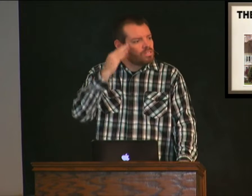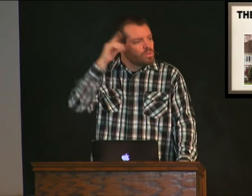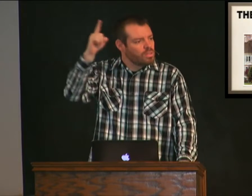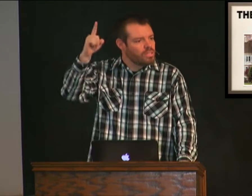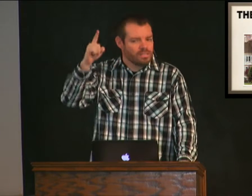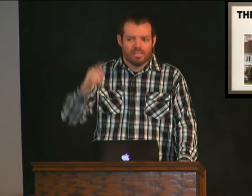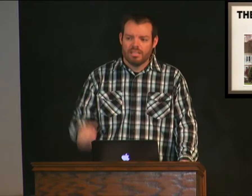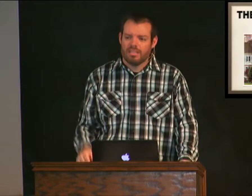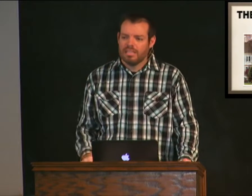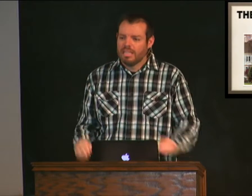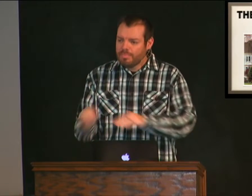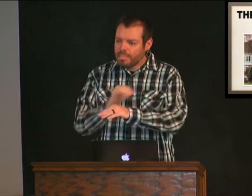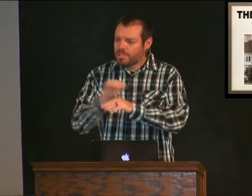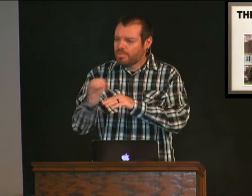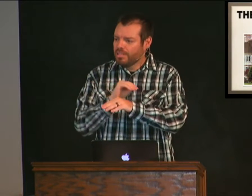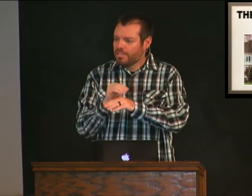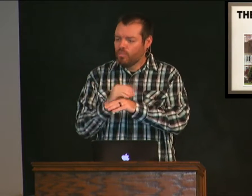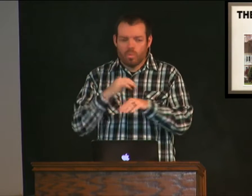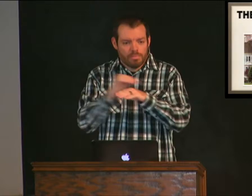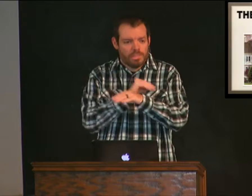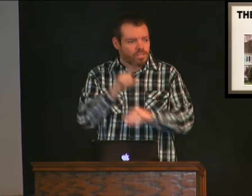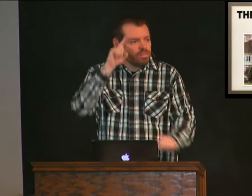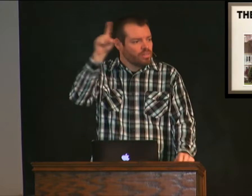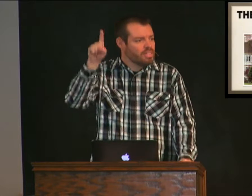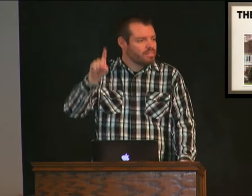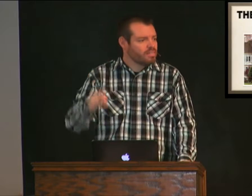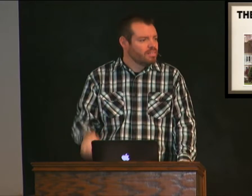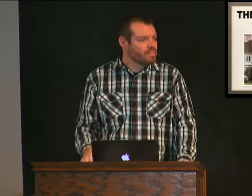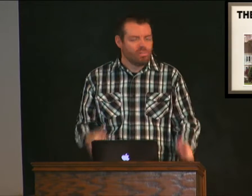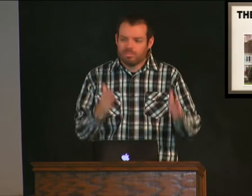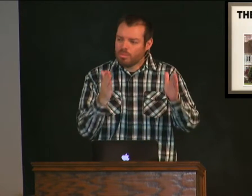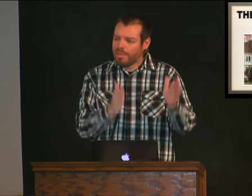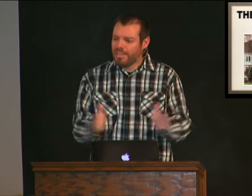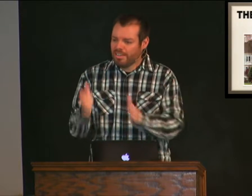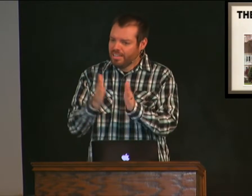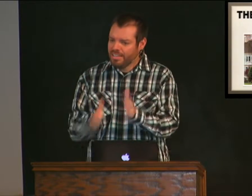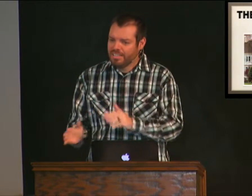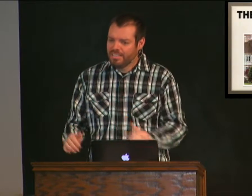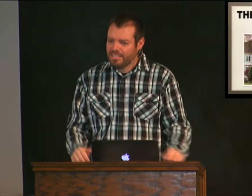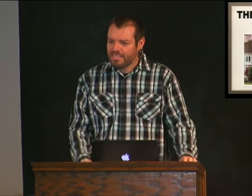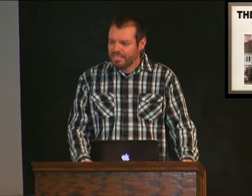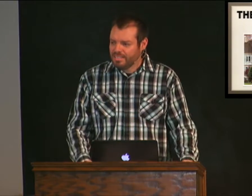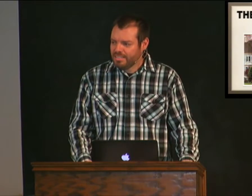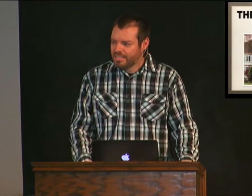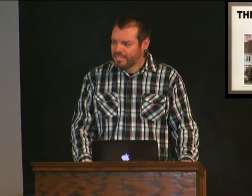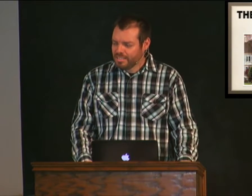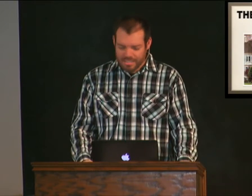That's why we need to know who He is. In ministry, we want to minister for Him, He's prepared.